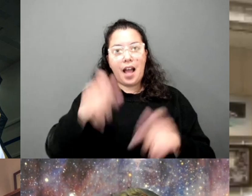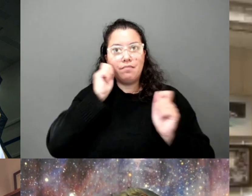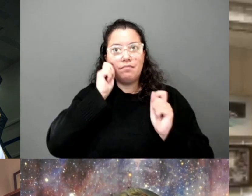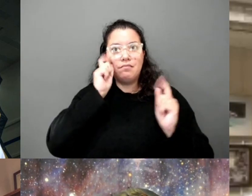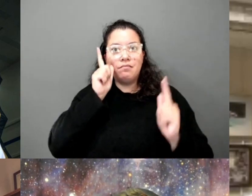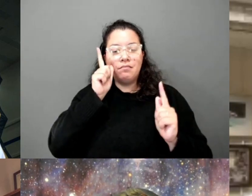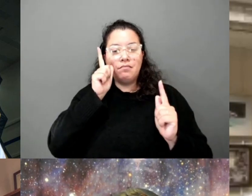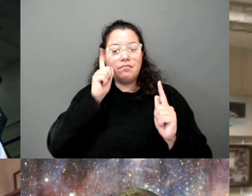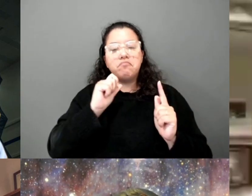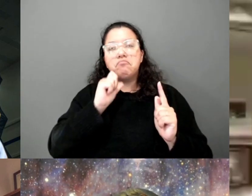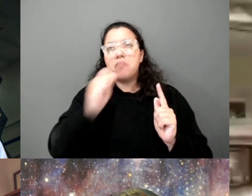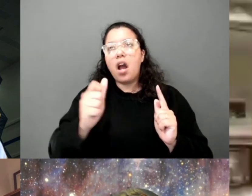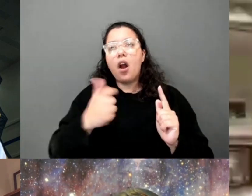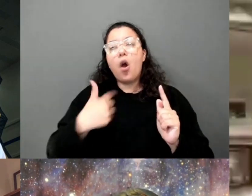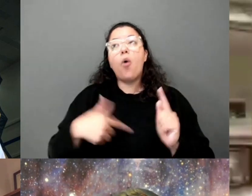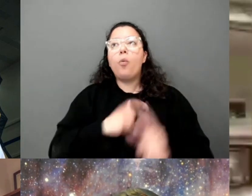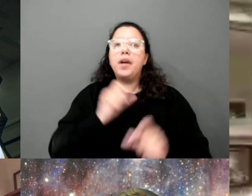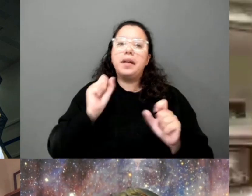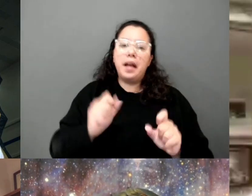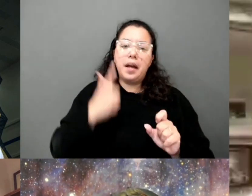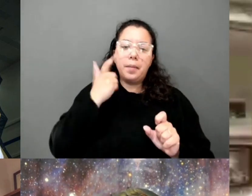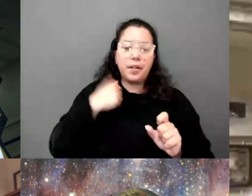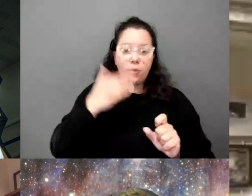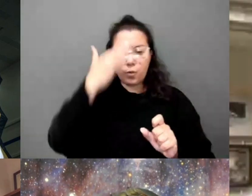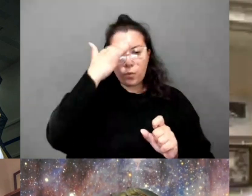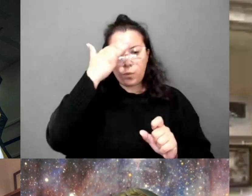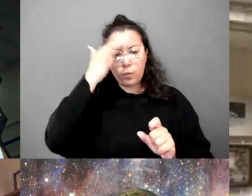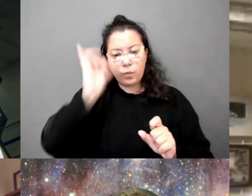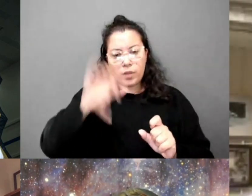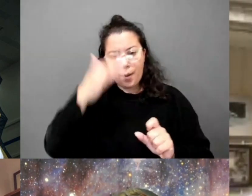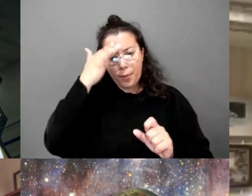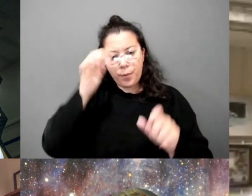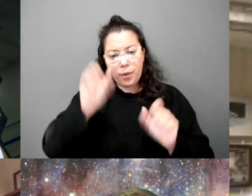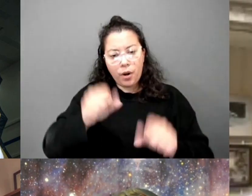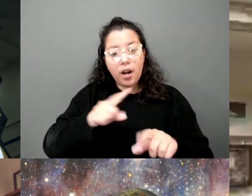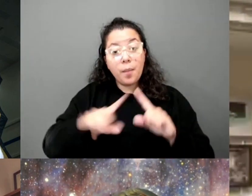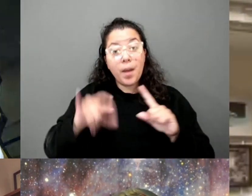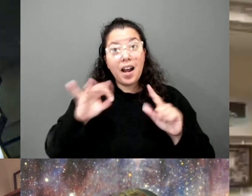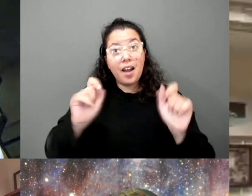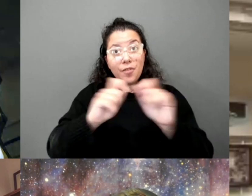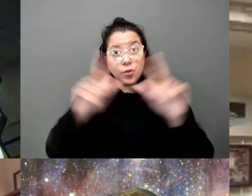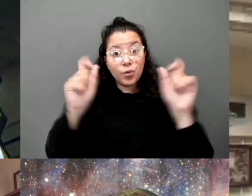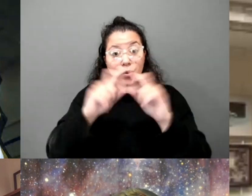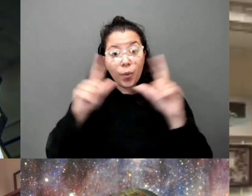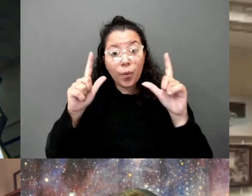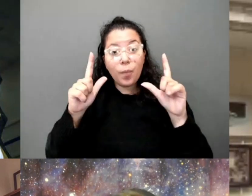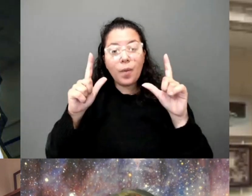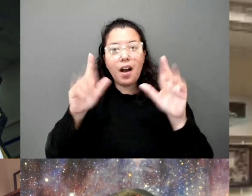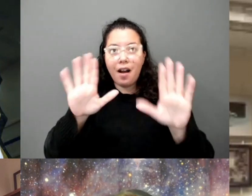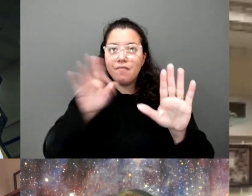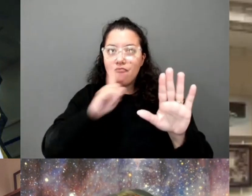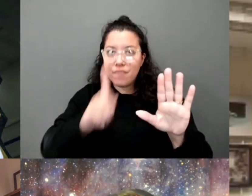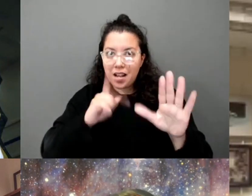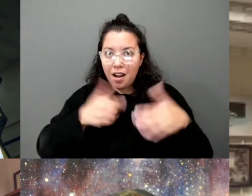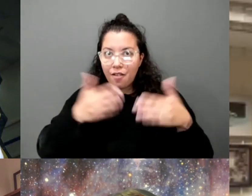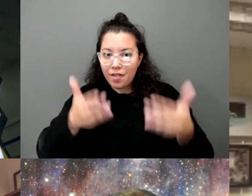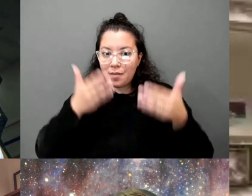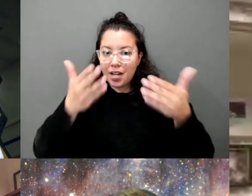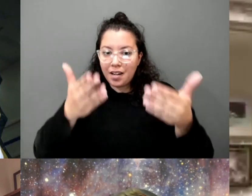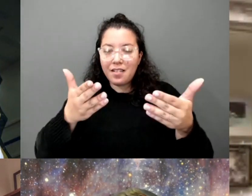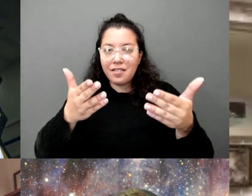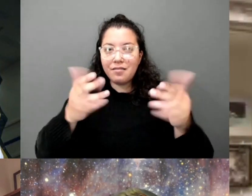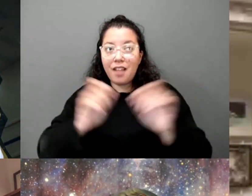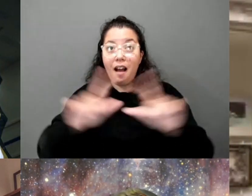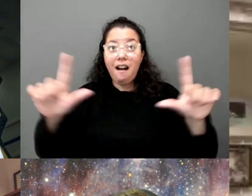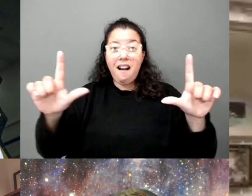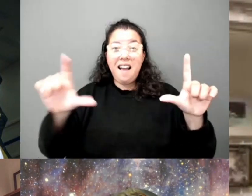this observatory was. It was when you look and you zoom in, and I really recommend anyone to do that, to zoom in on those distant galaxies, 10 billion years